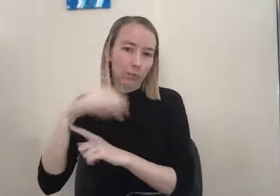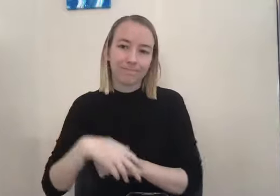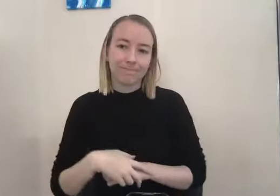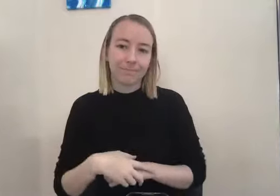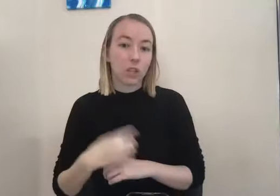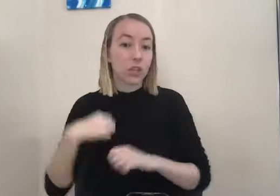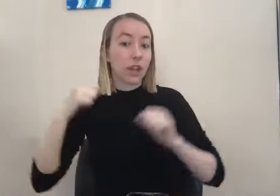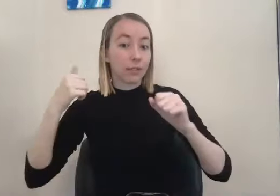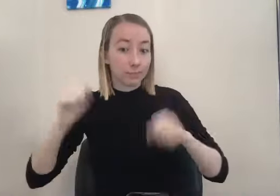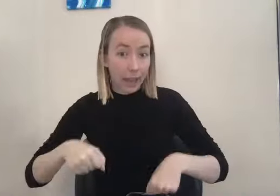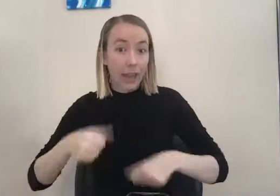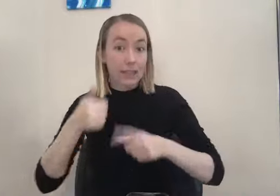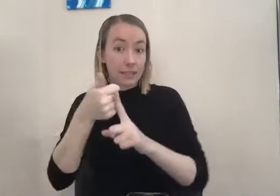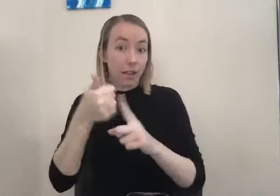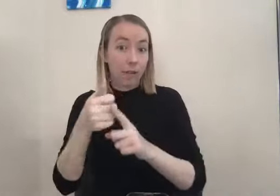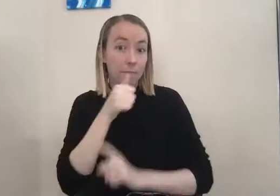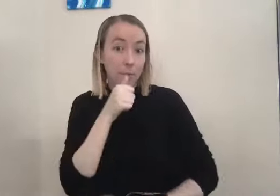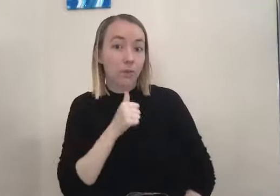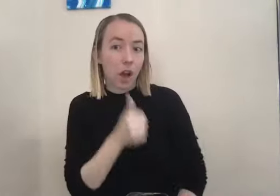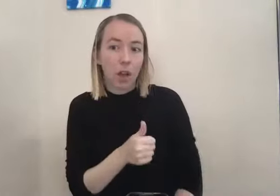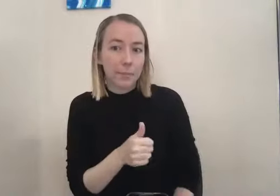If you want to unmute, still muted.